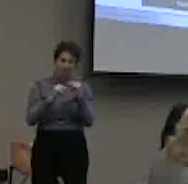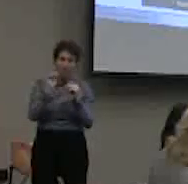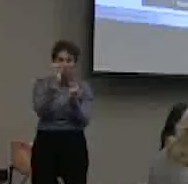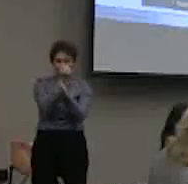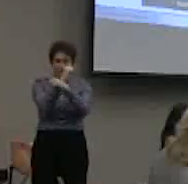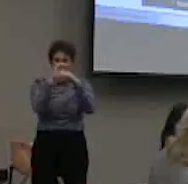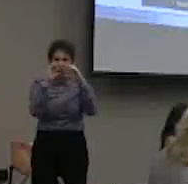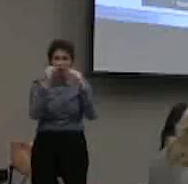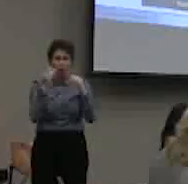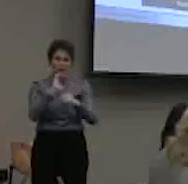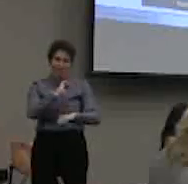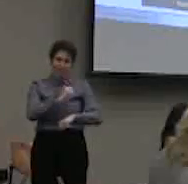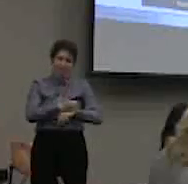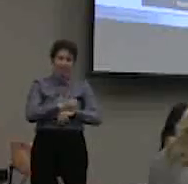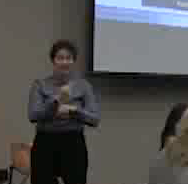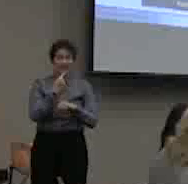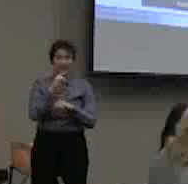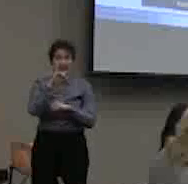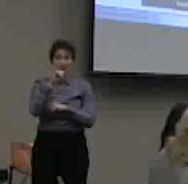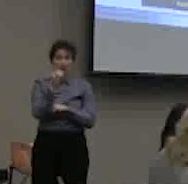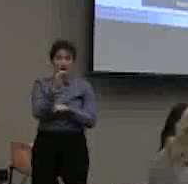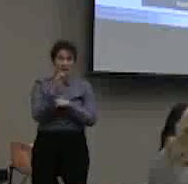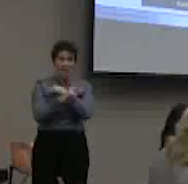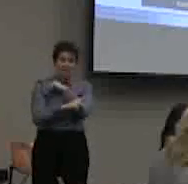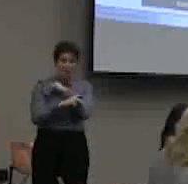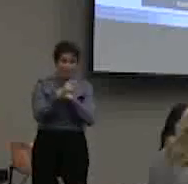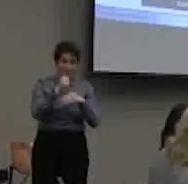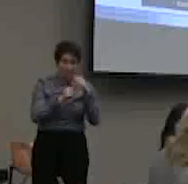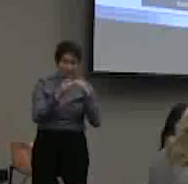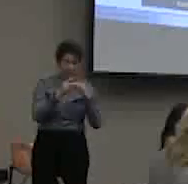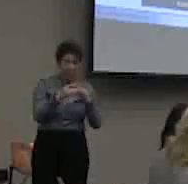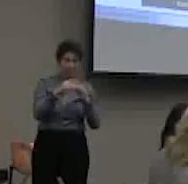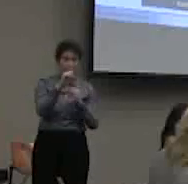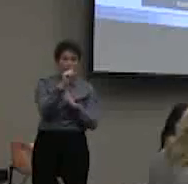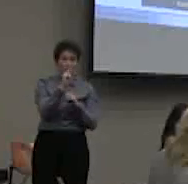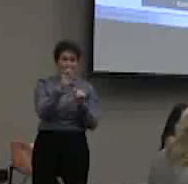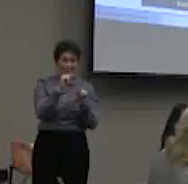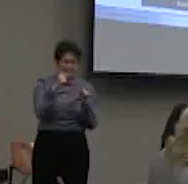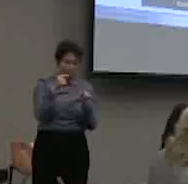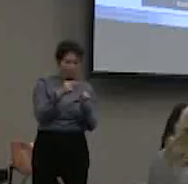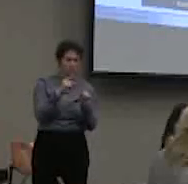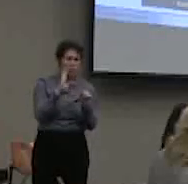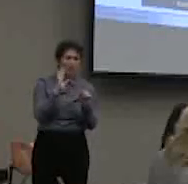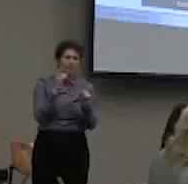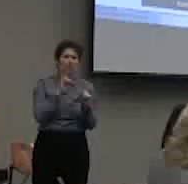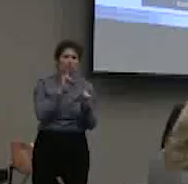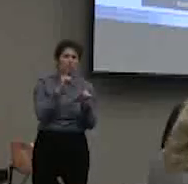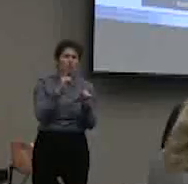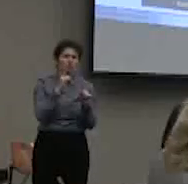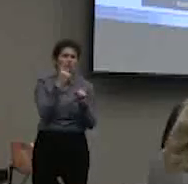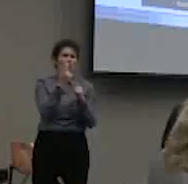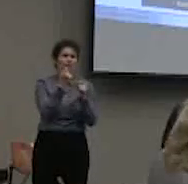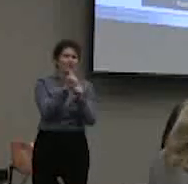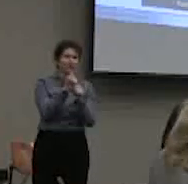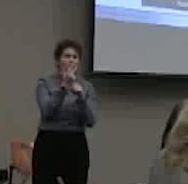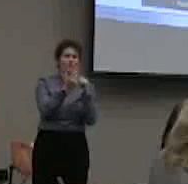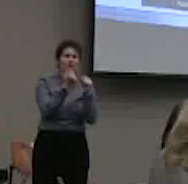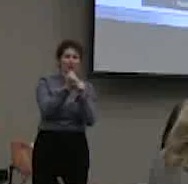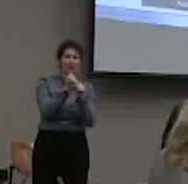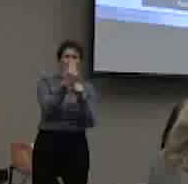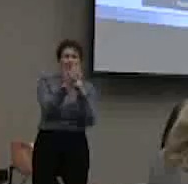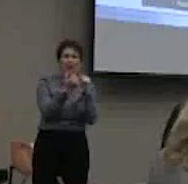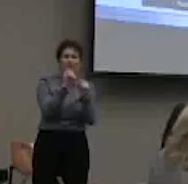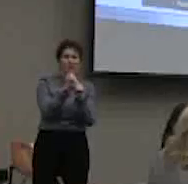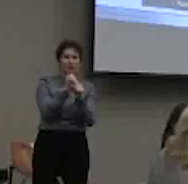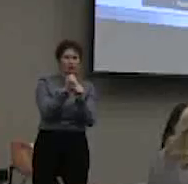stake in the ground and say, in Jefferson Parish, under the leadership of Sarintha, what's going to be true a year from now, 3 years from now,